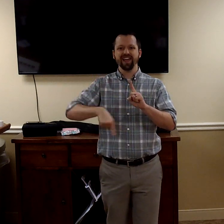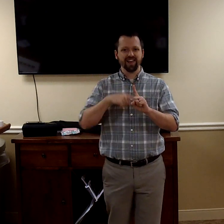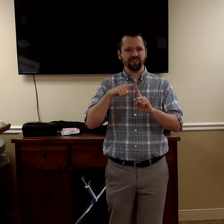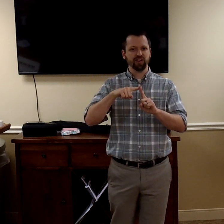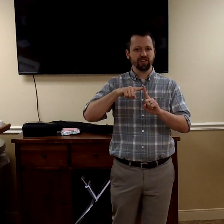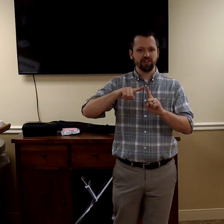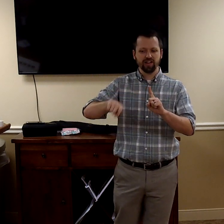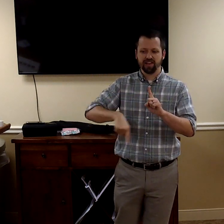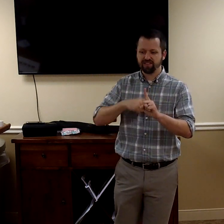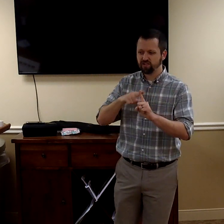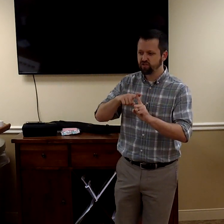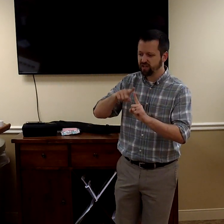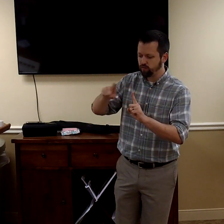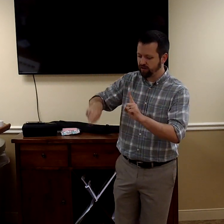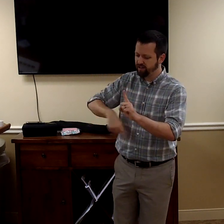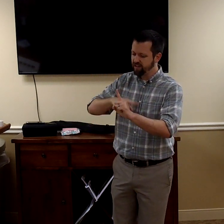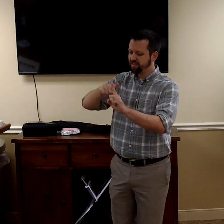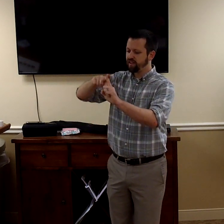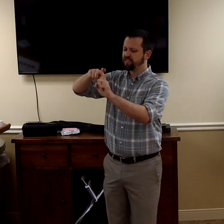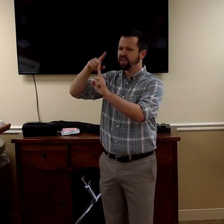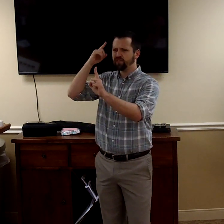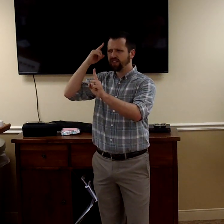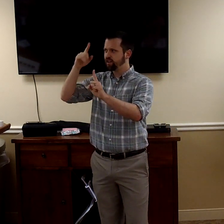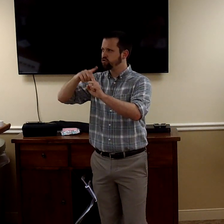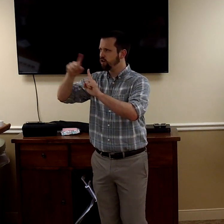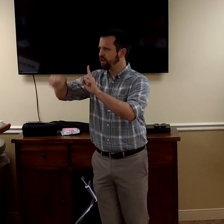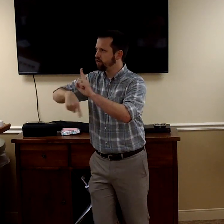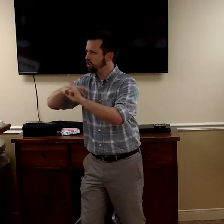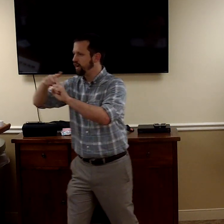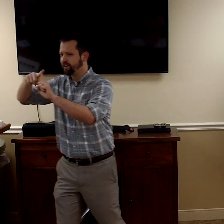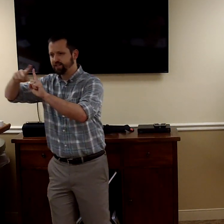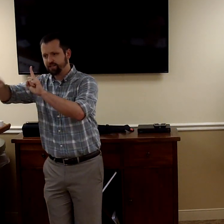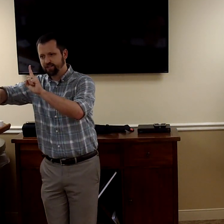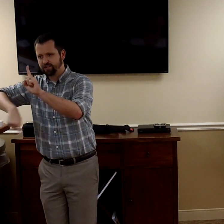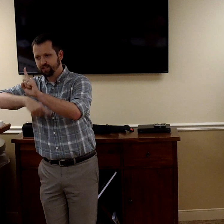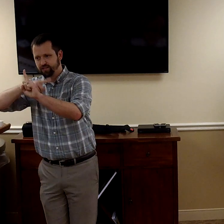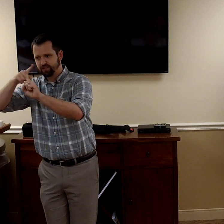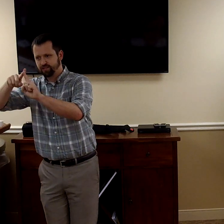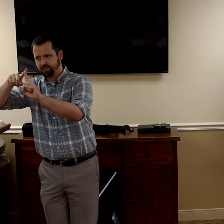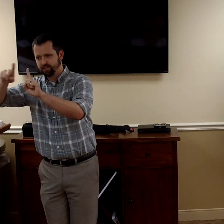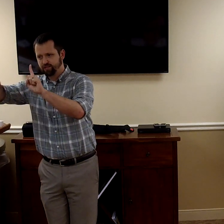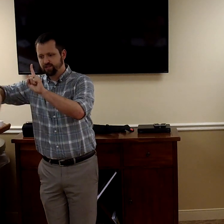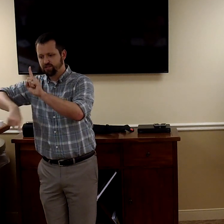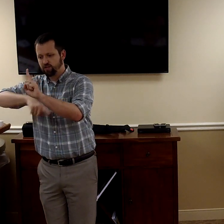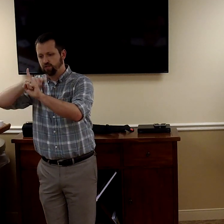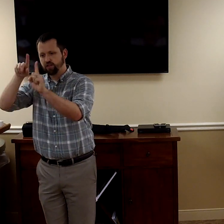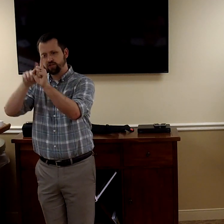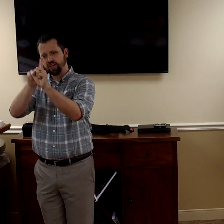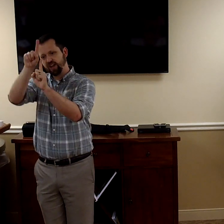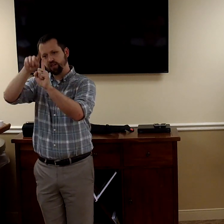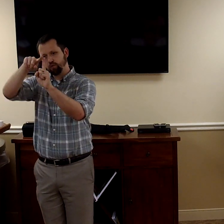When. Very good. This is a tricky one. It's like, think of it like you're drawing a clock. So there's the hands pointing